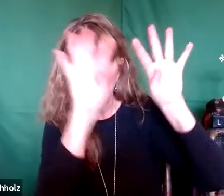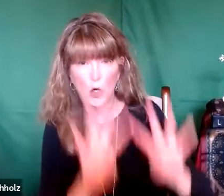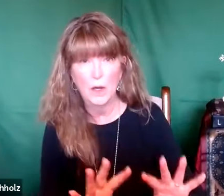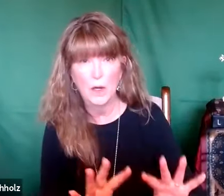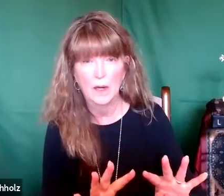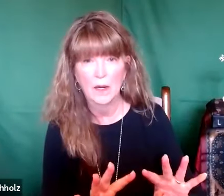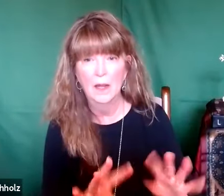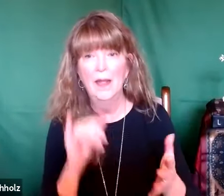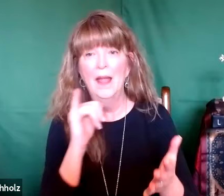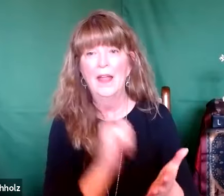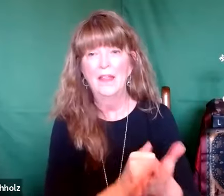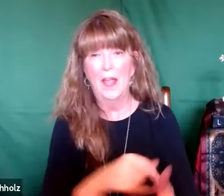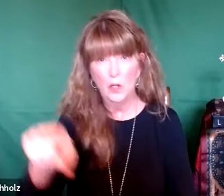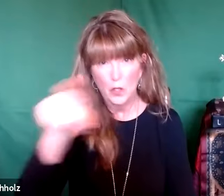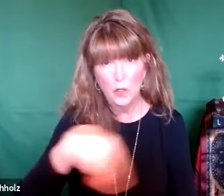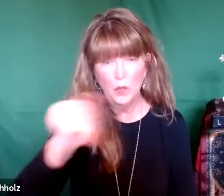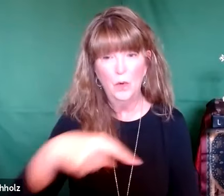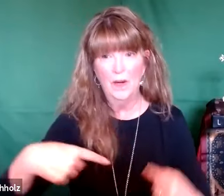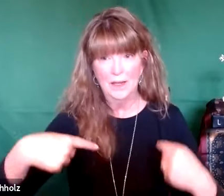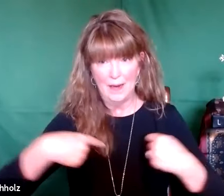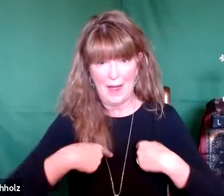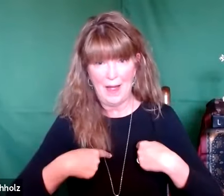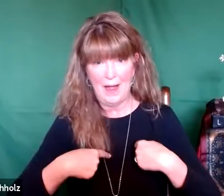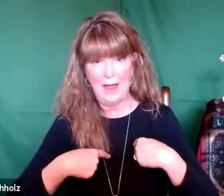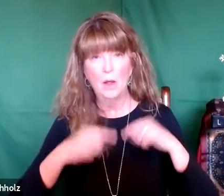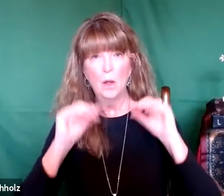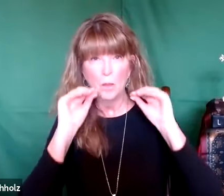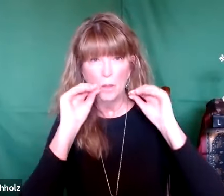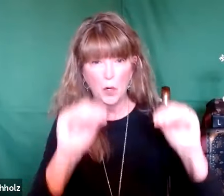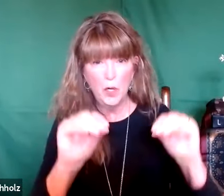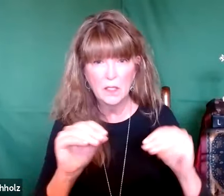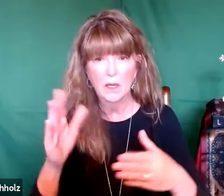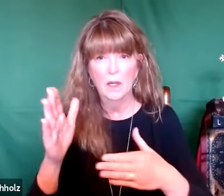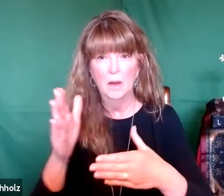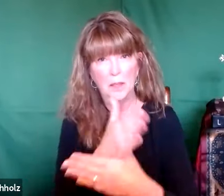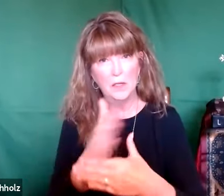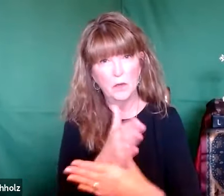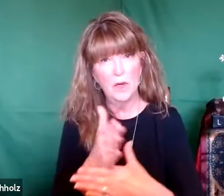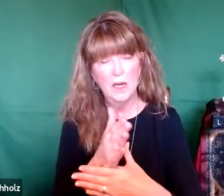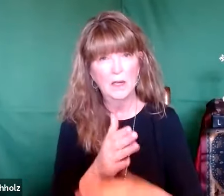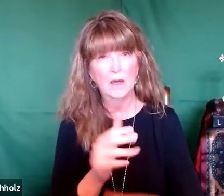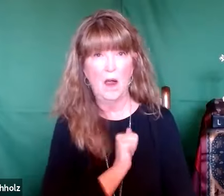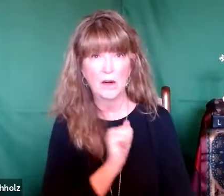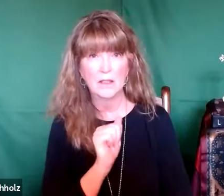Now, the point of my sermon is about all of the curtains that you and I put